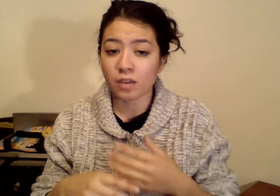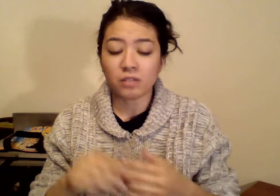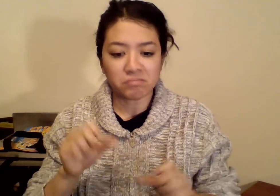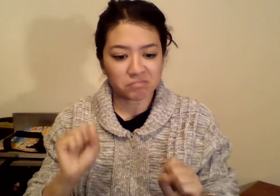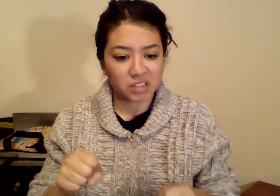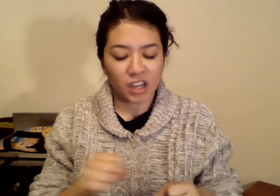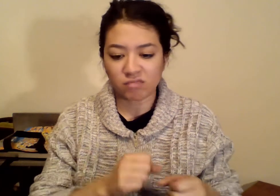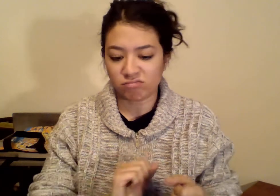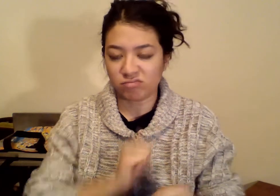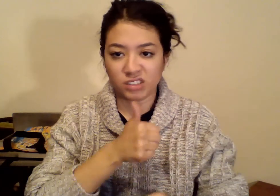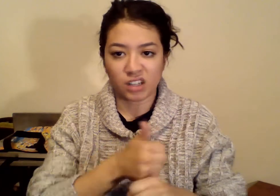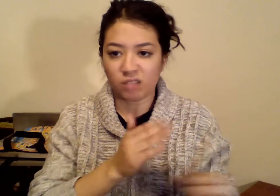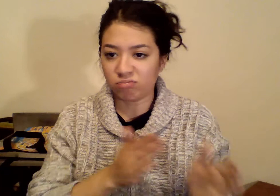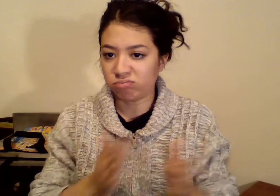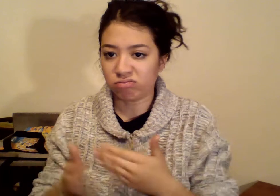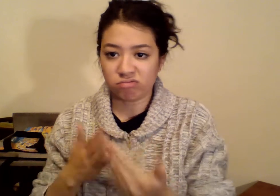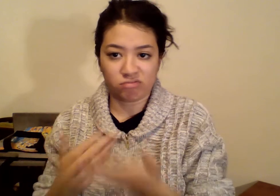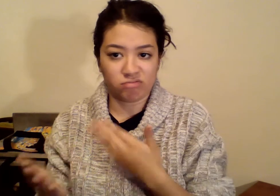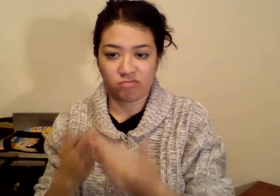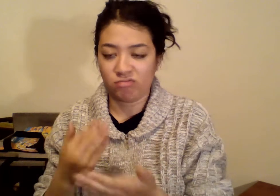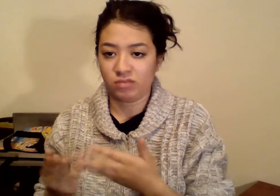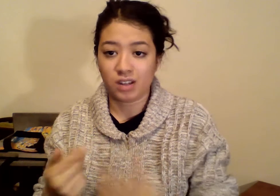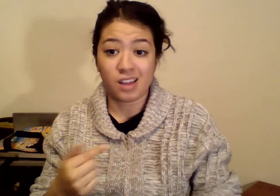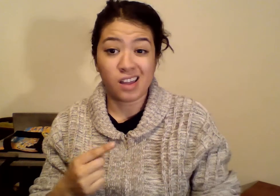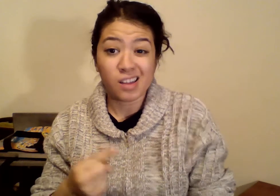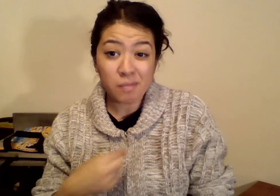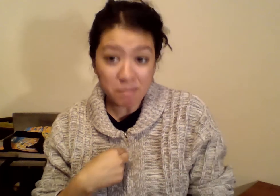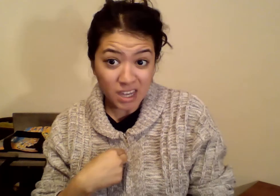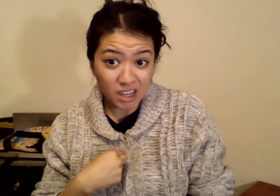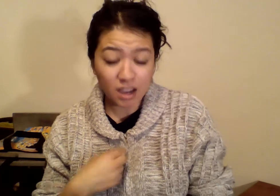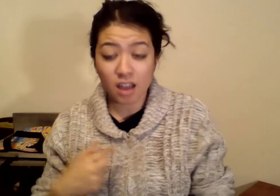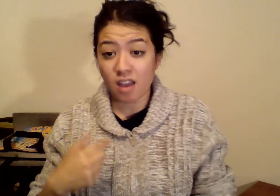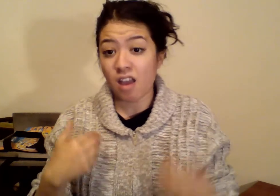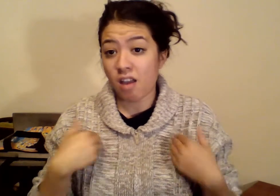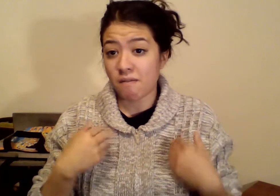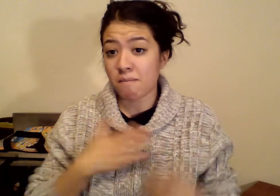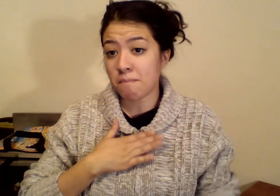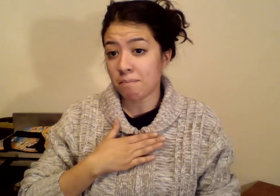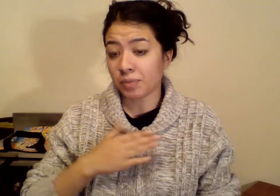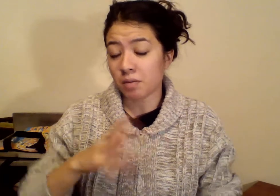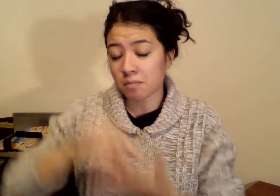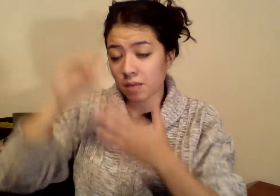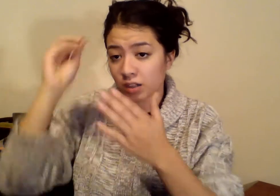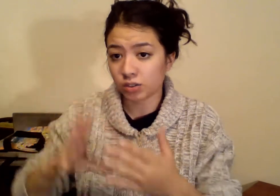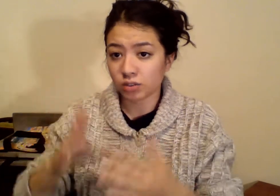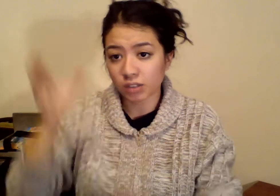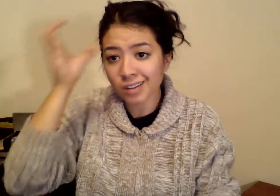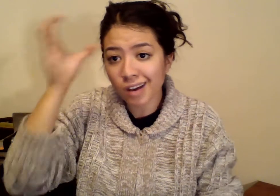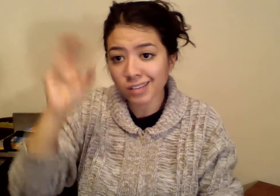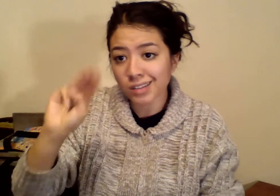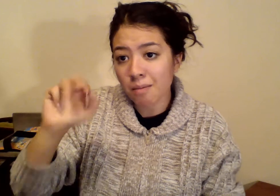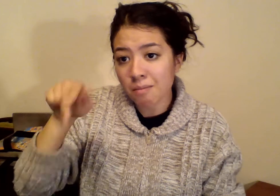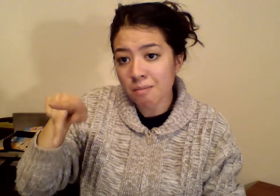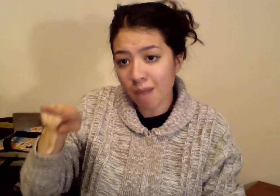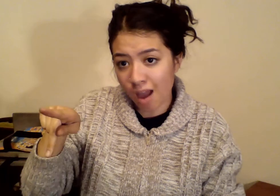on in class, like concept mapping. Maybe they'll go find the article, draw a concept map of that article, which means